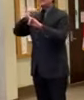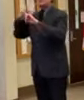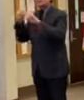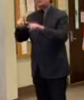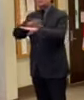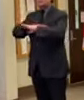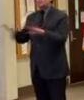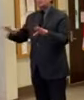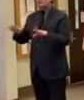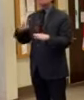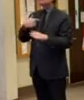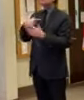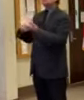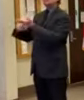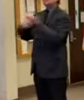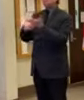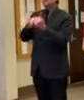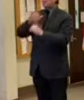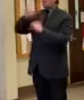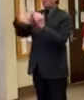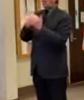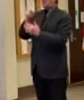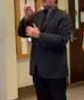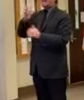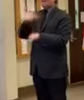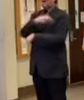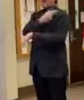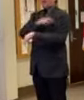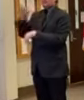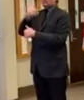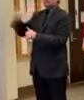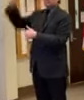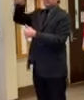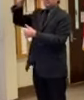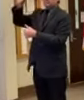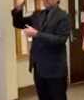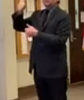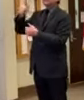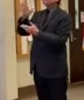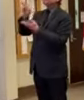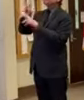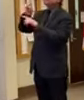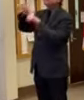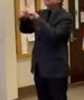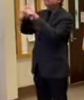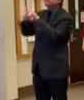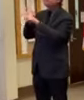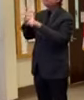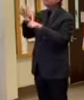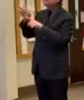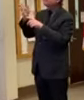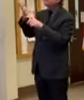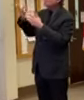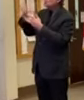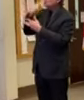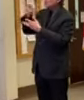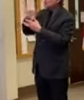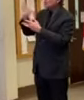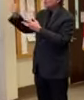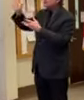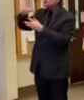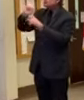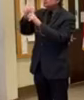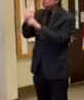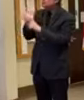with the chief medical officers of all of Nevada's hospitals to get their assessment of our current situation and most